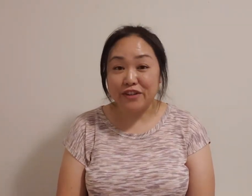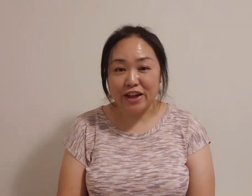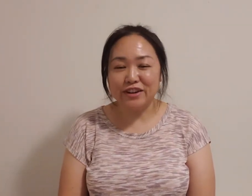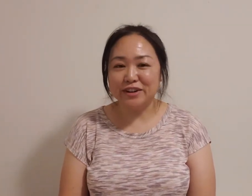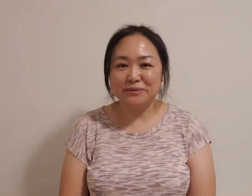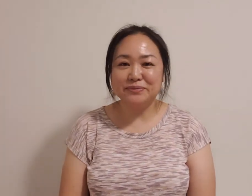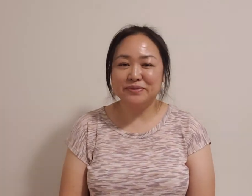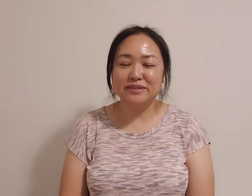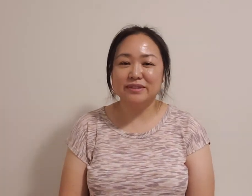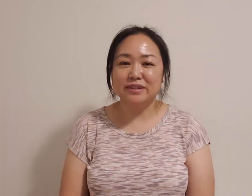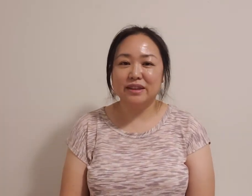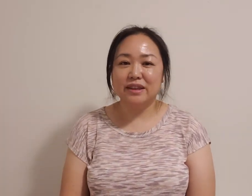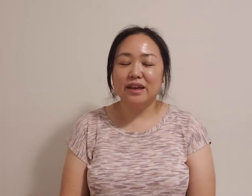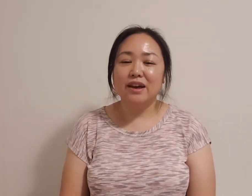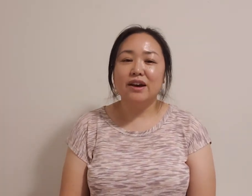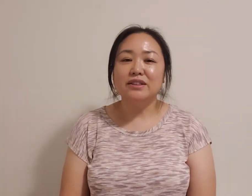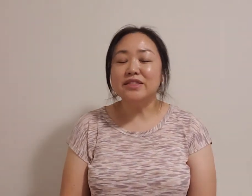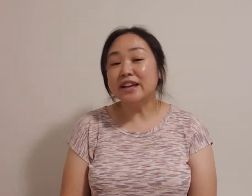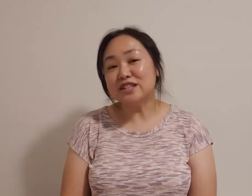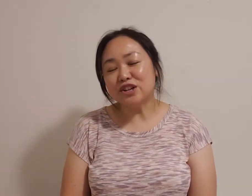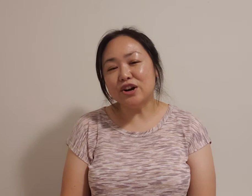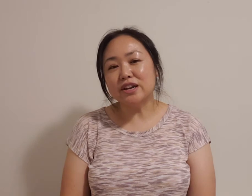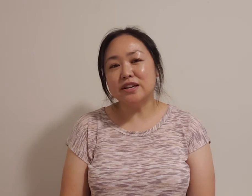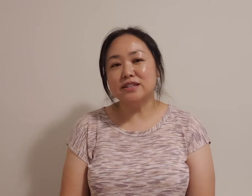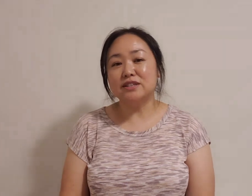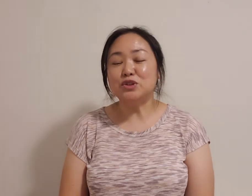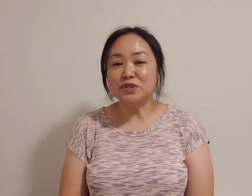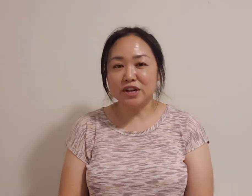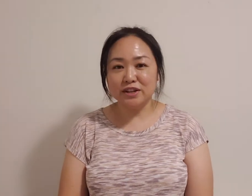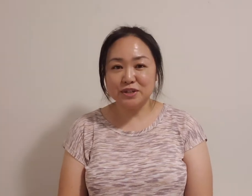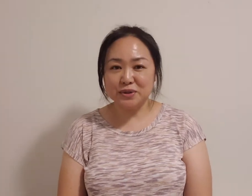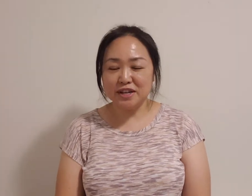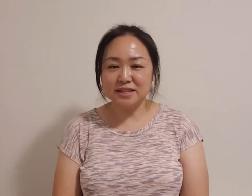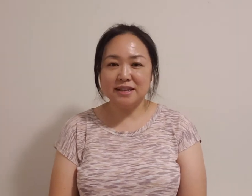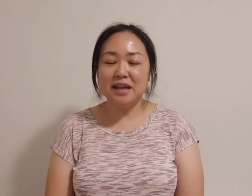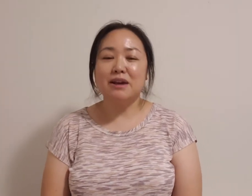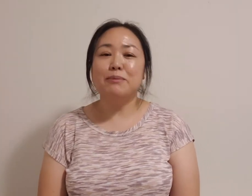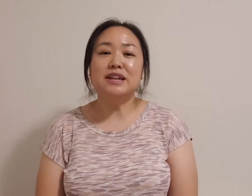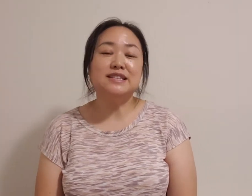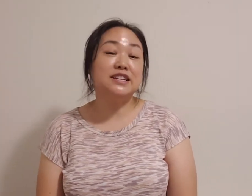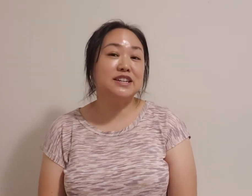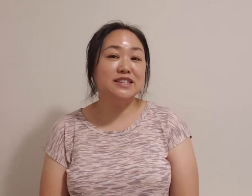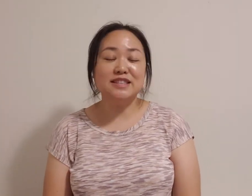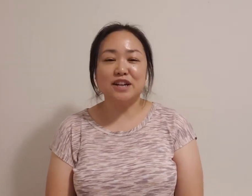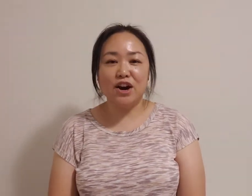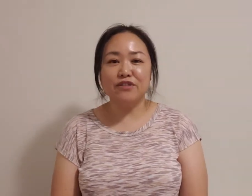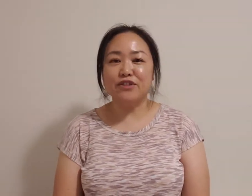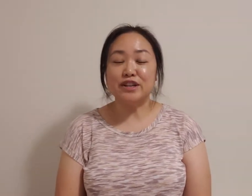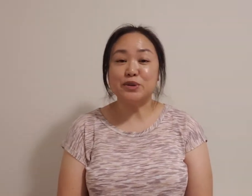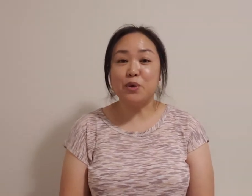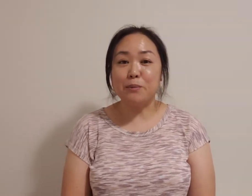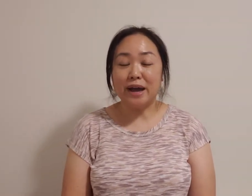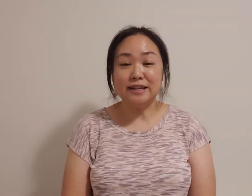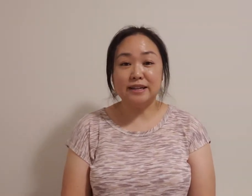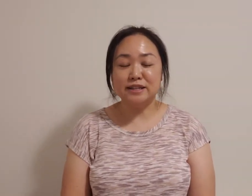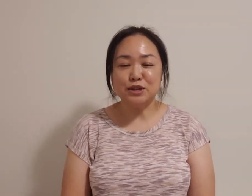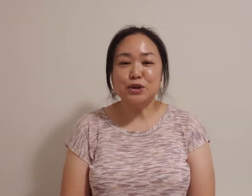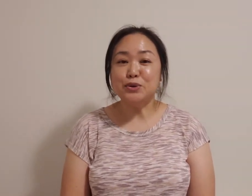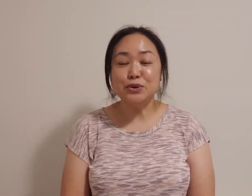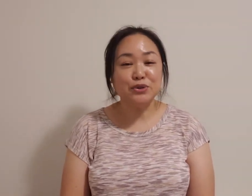Father. The next song is a new song to us, but it's a good song for us to remind us who